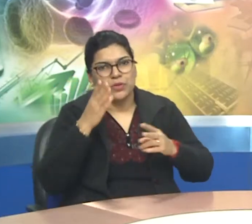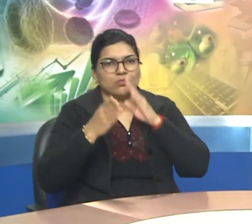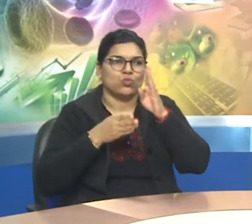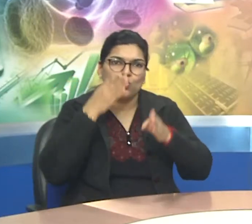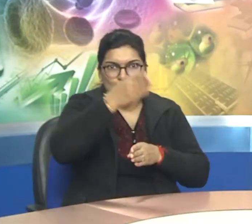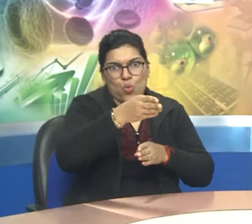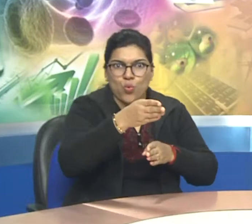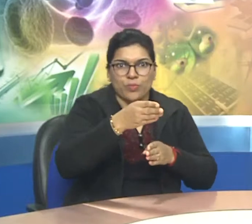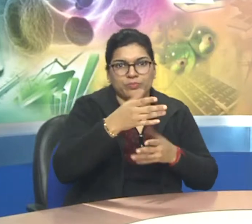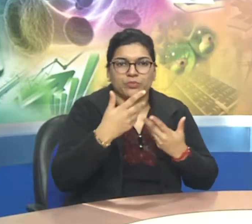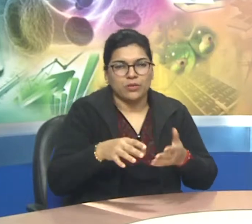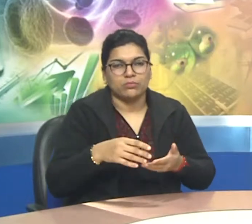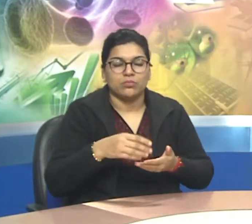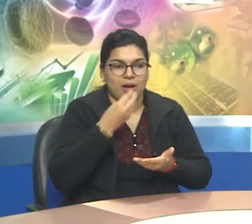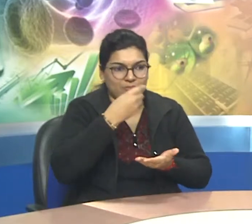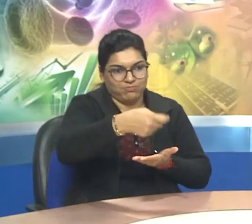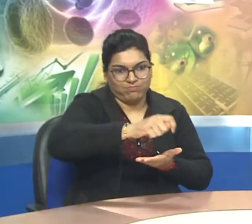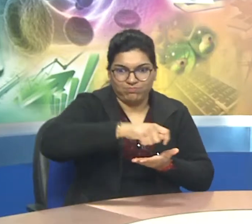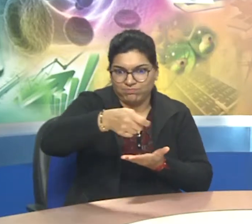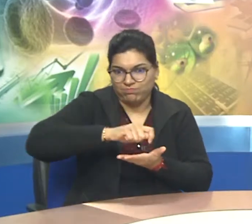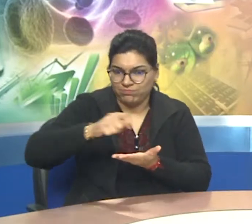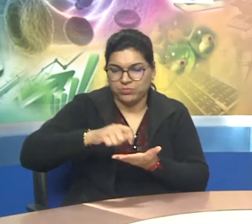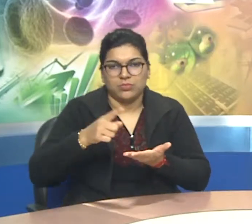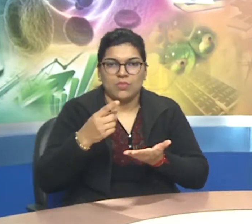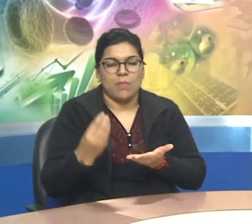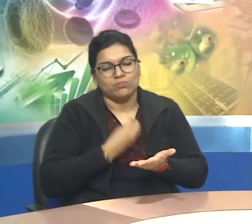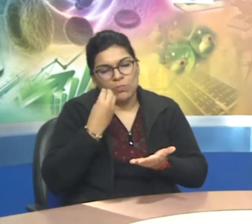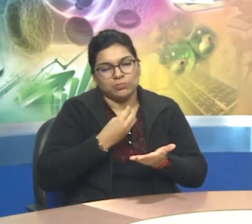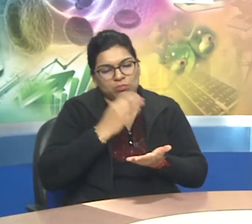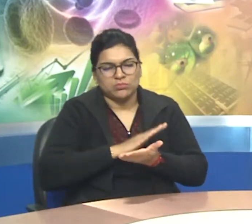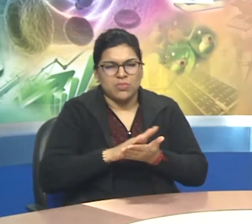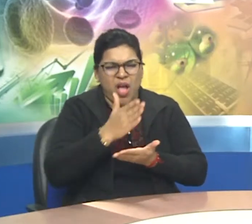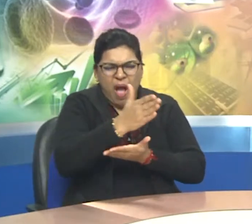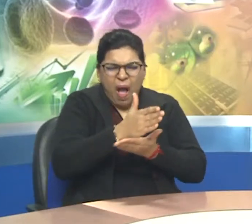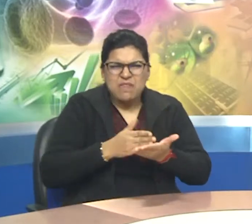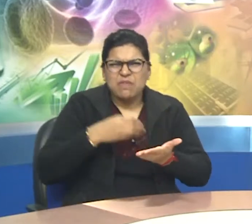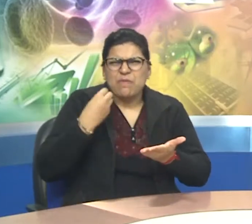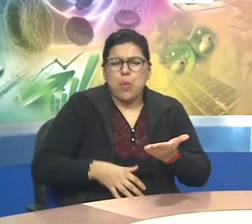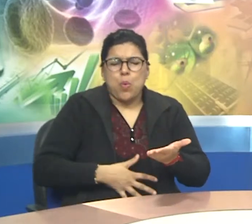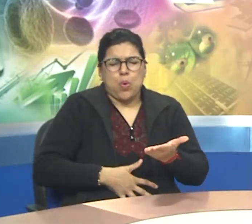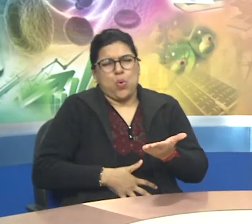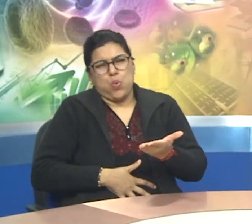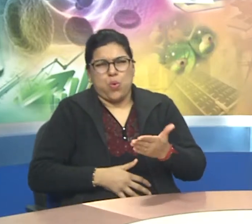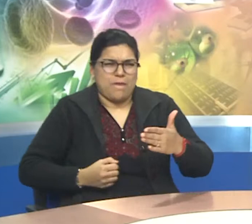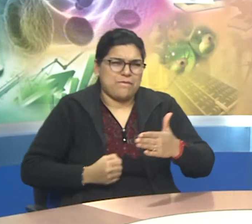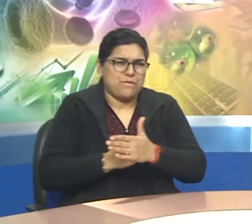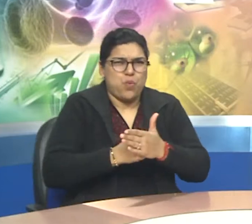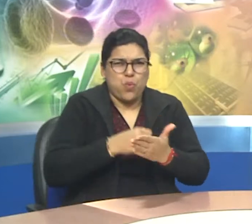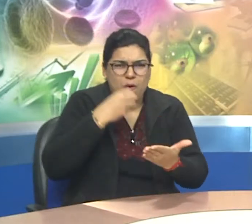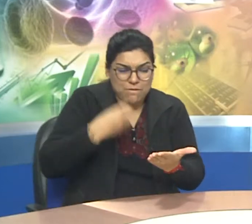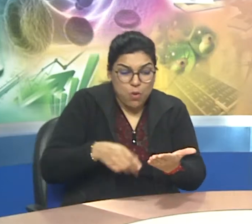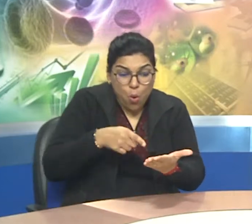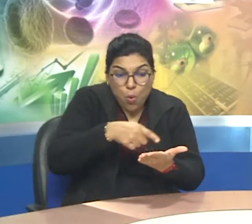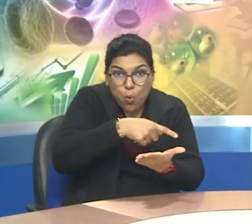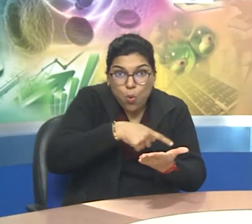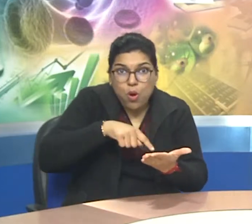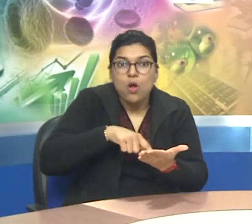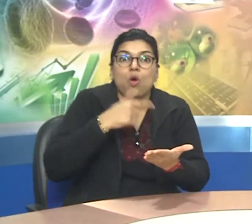Whenever we are at home or at some party, we put some food items in our